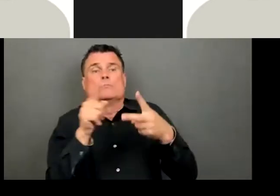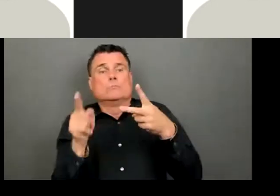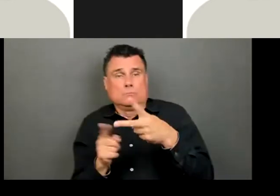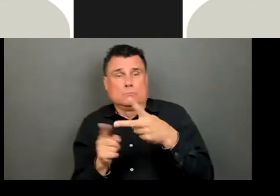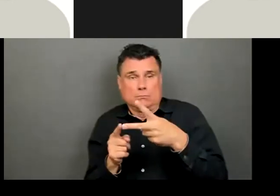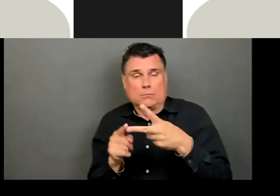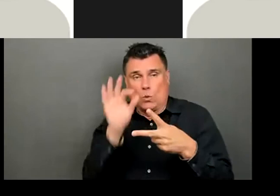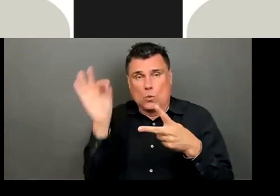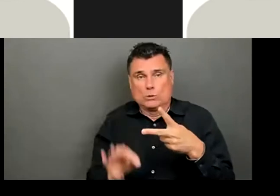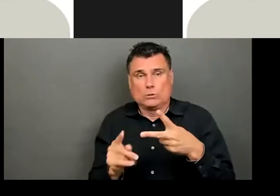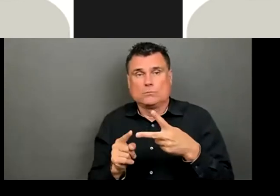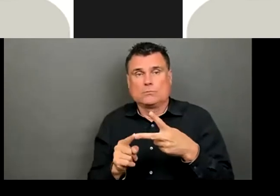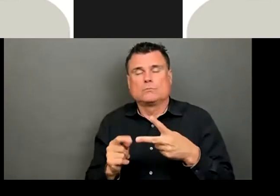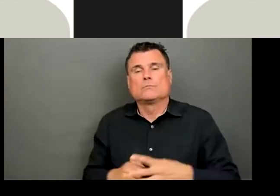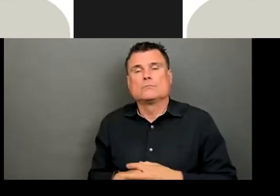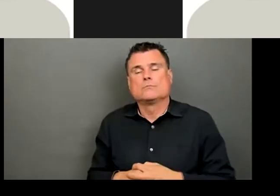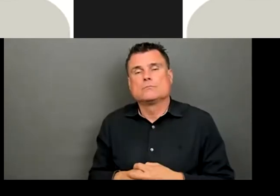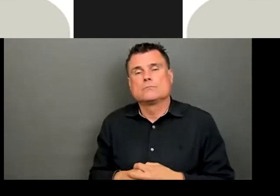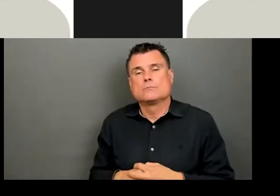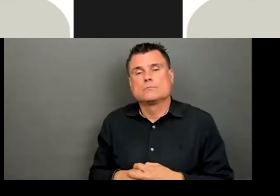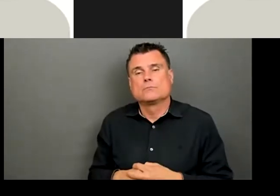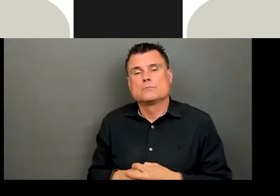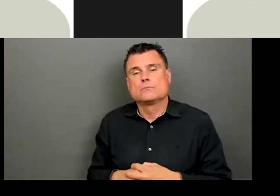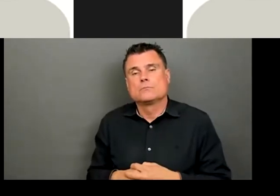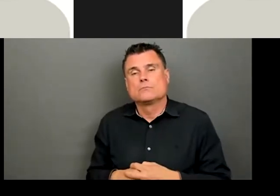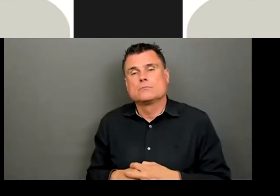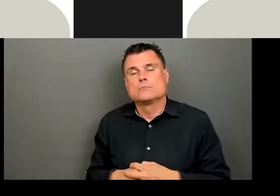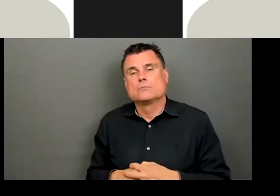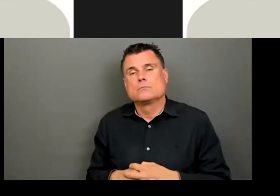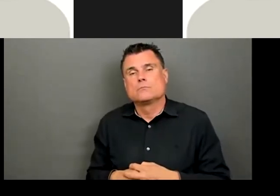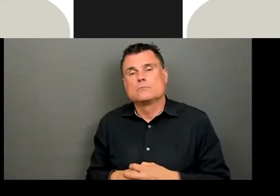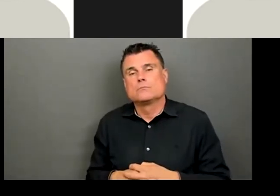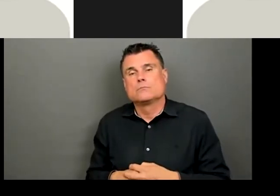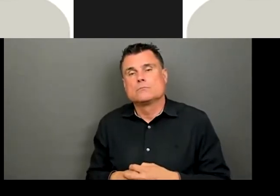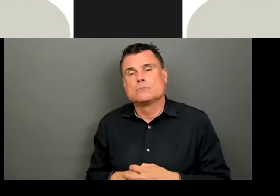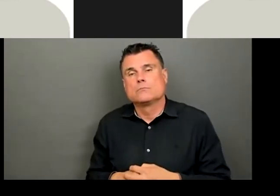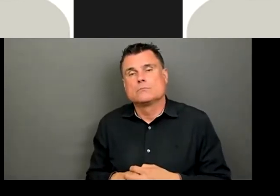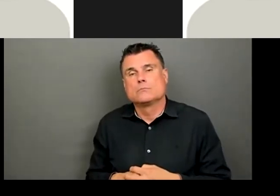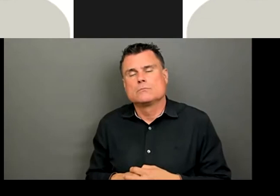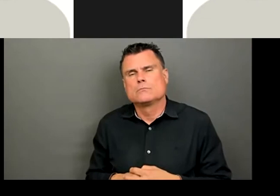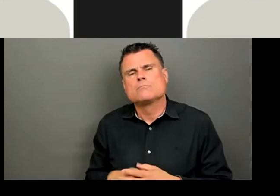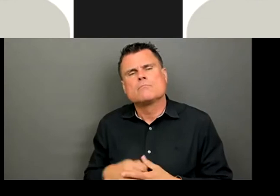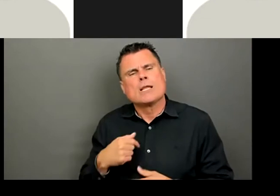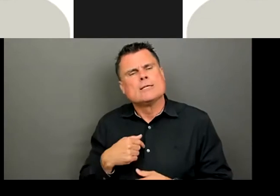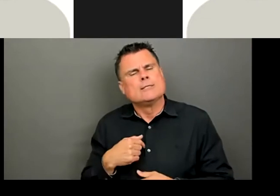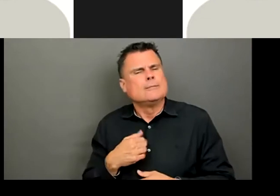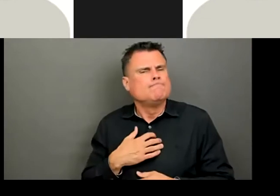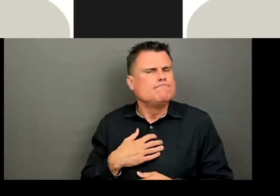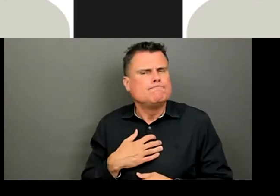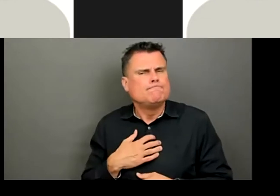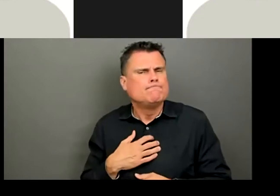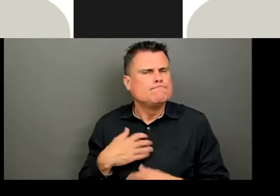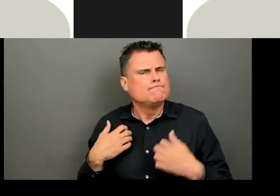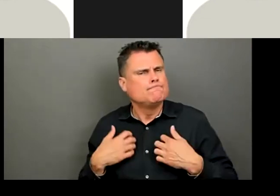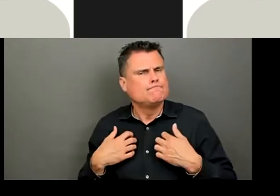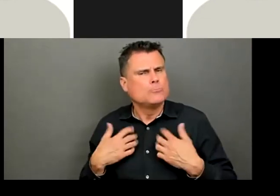as a person with disabilities cannot reach during disasters because of mobility application does